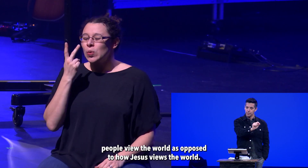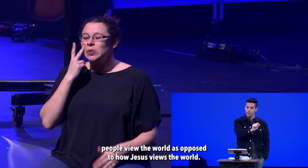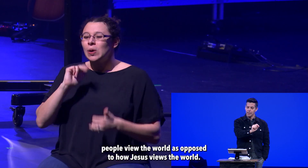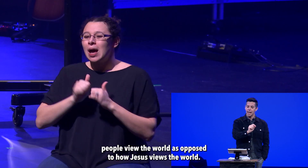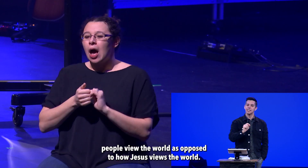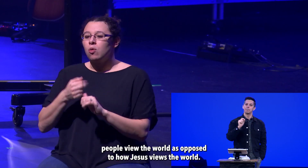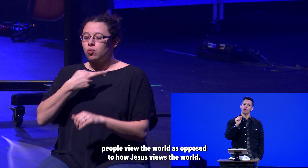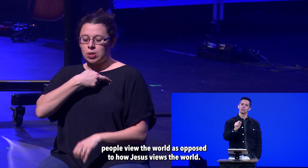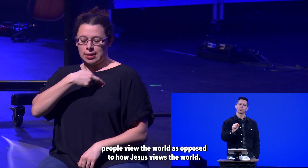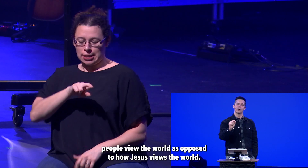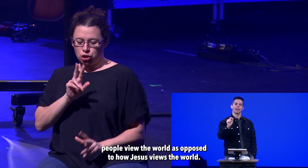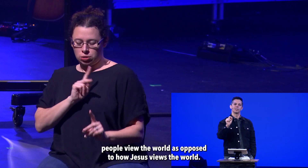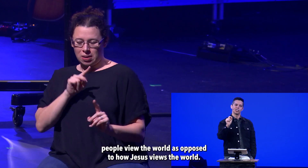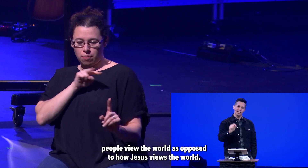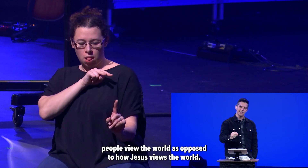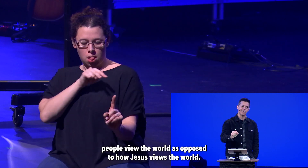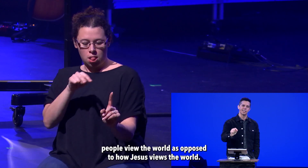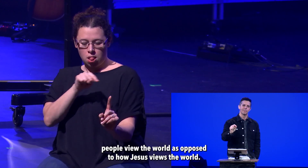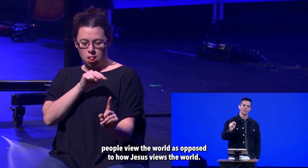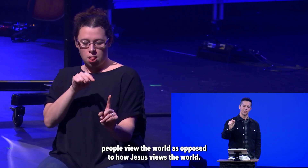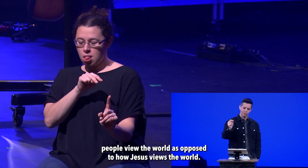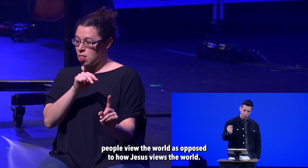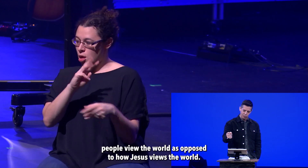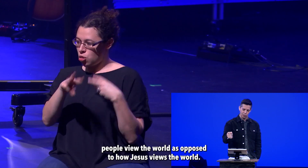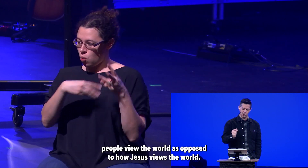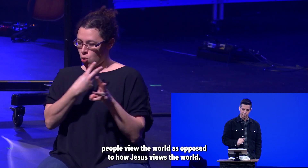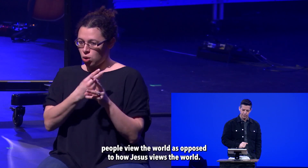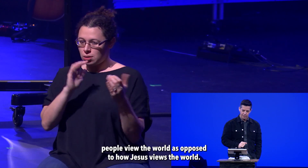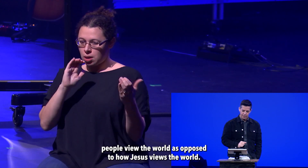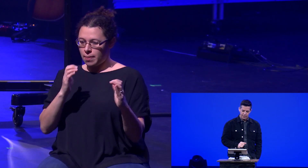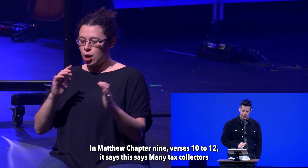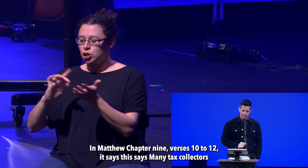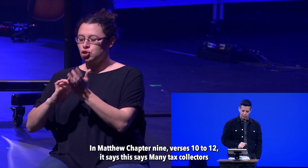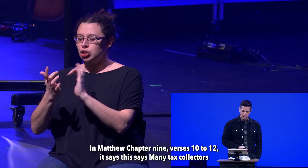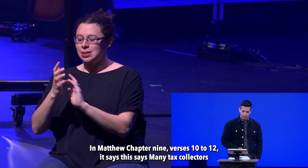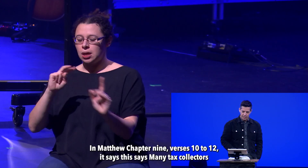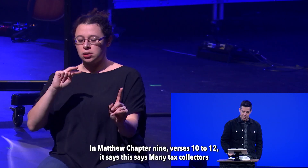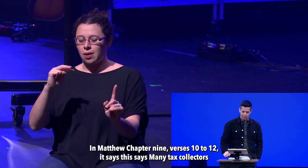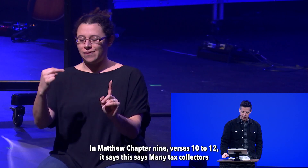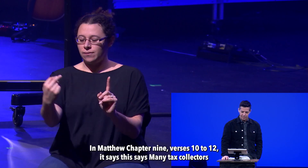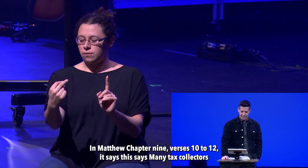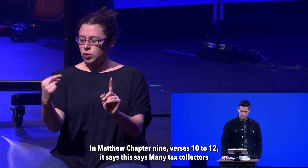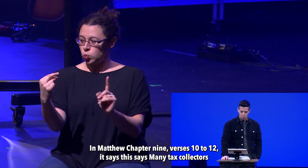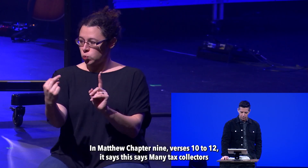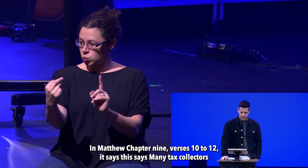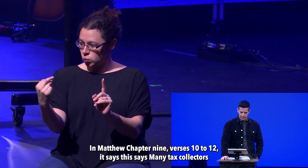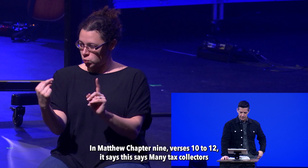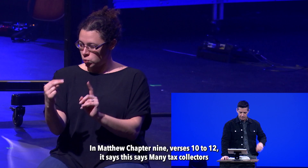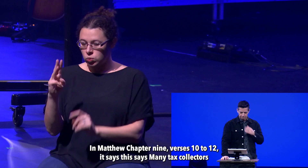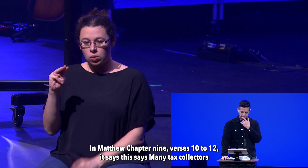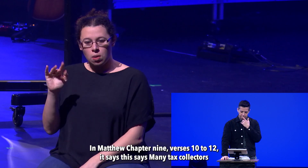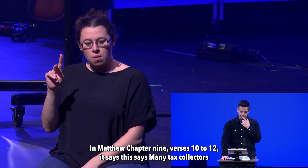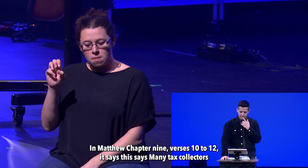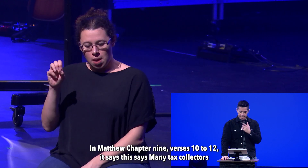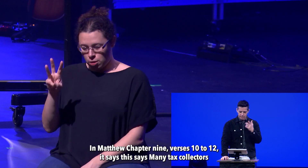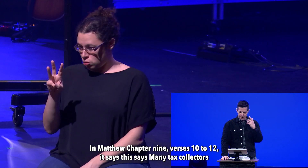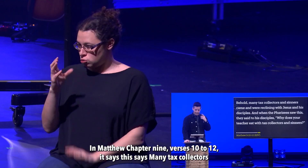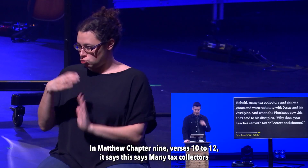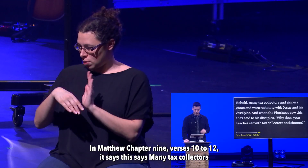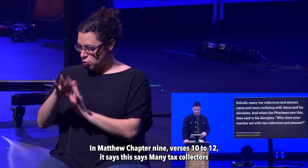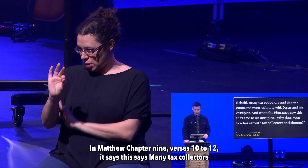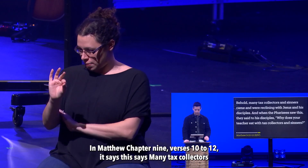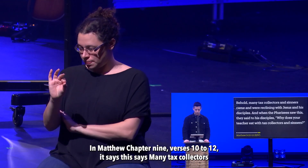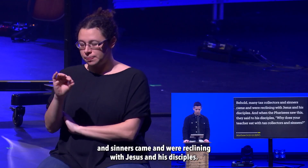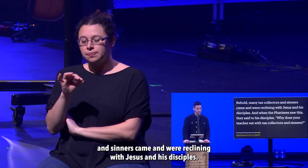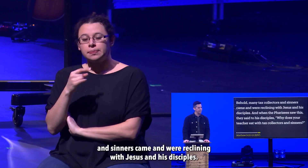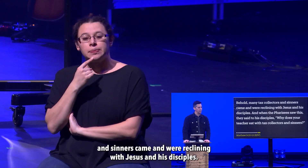world as opposed to how Jesus views the world. In Matthew chapter 9, verses 10 to 12, it says this. It says, many